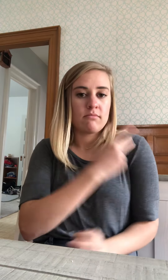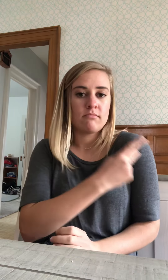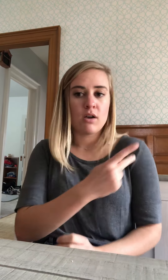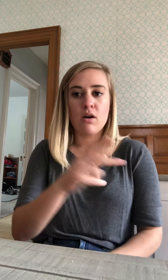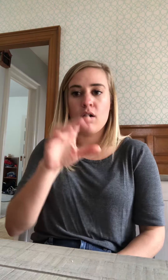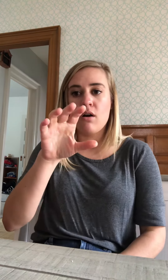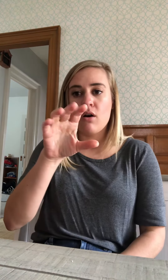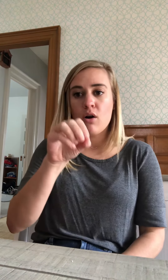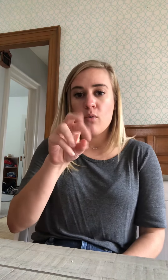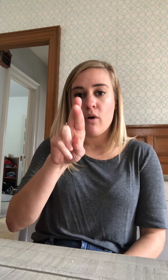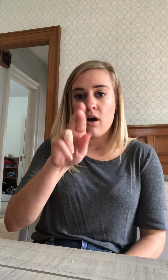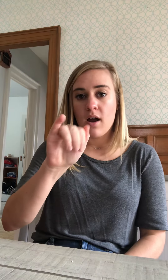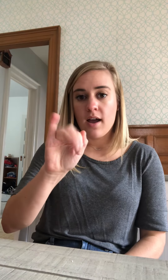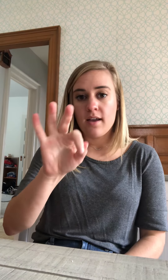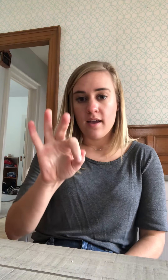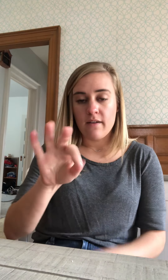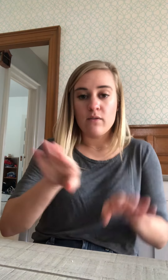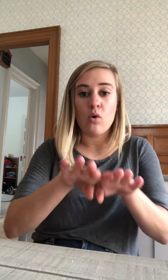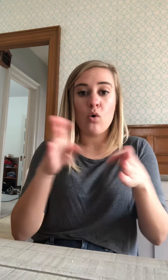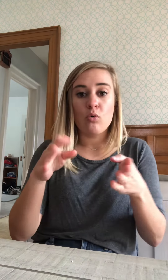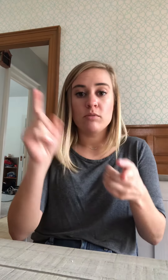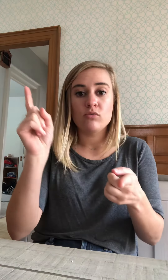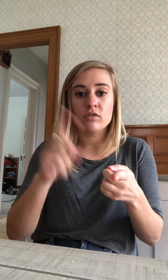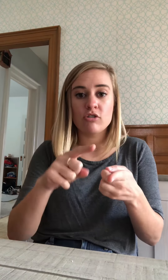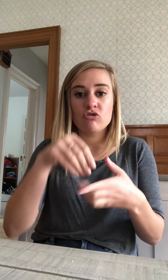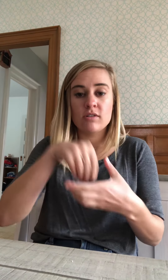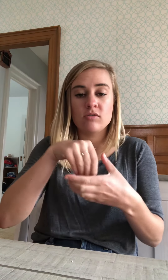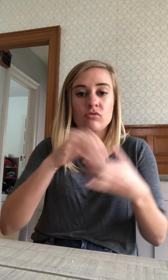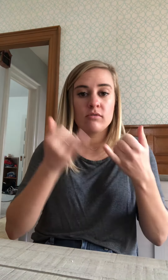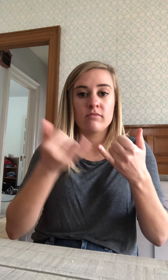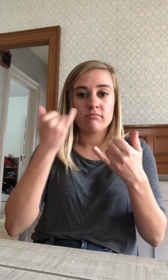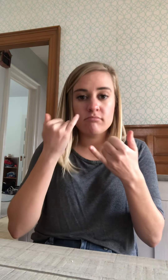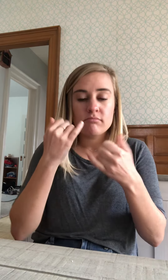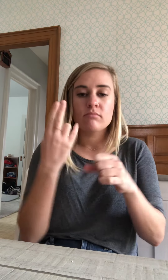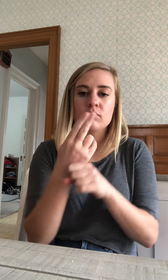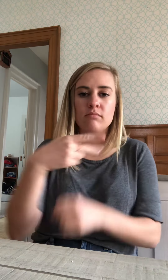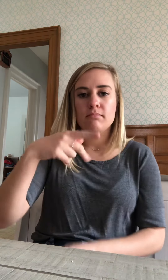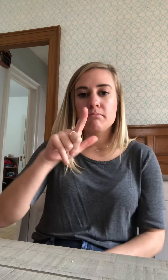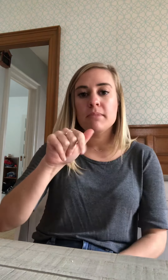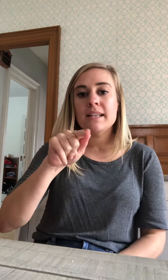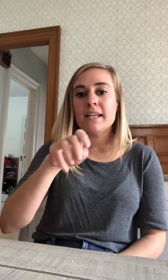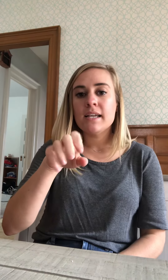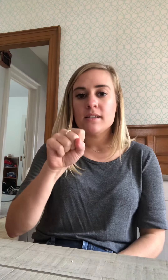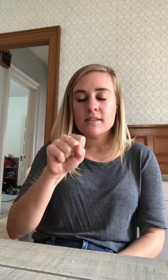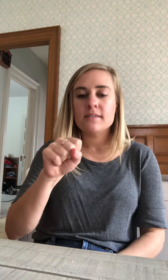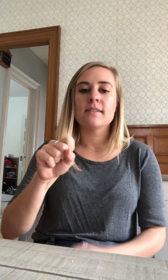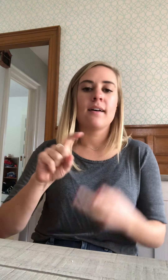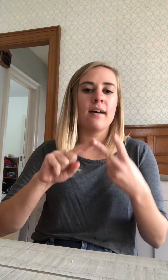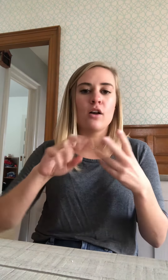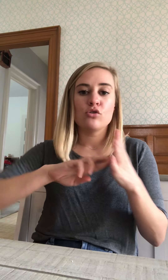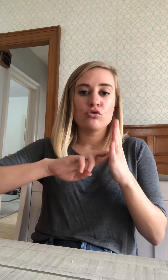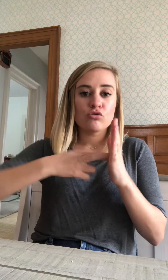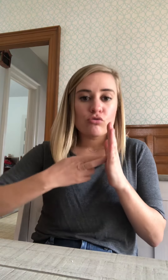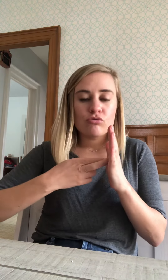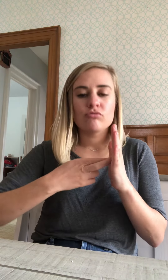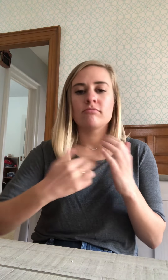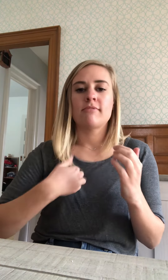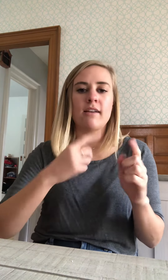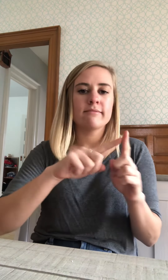reduction internal fixation. We use plates and screws. There's all kinds of different sets. You can see all different shapes of bone plates